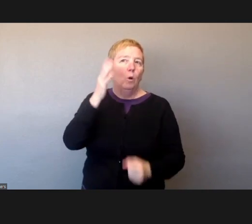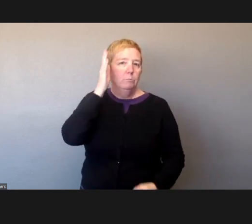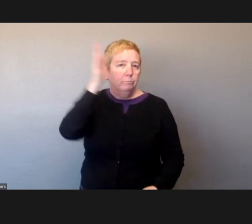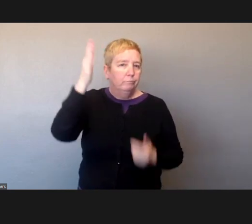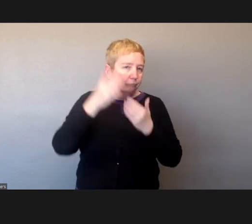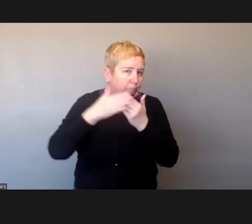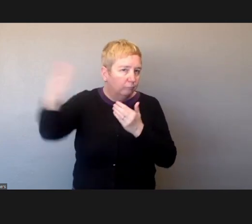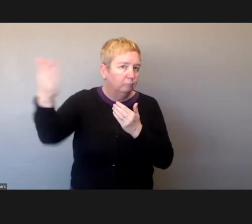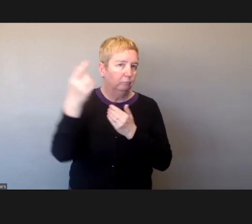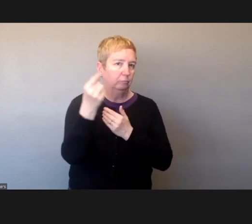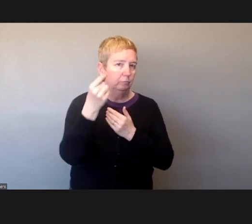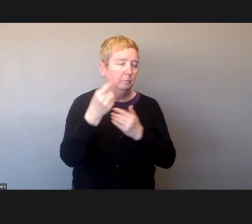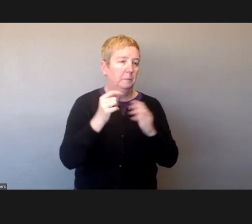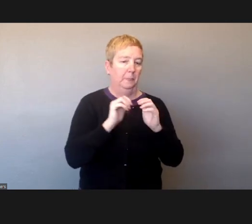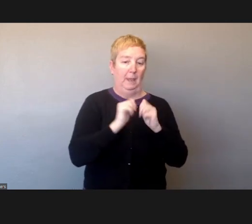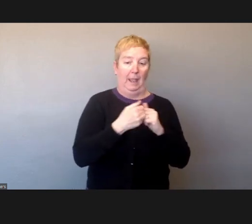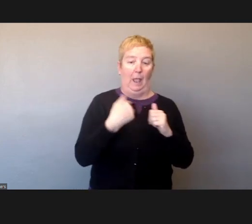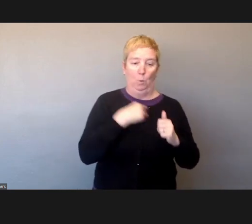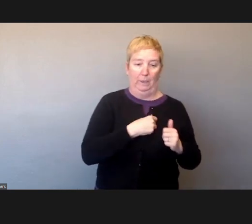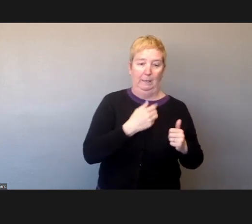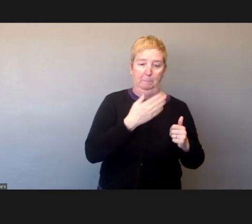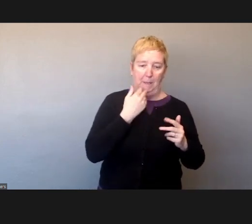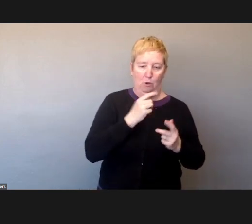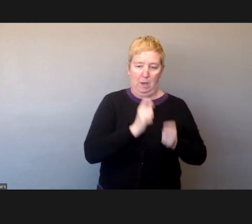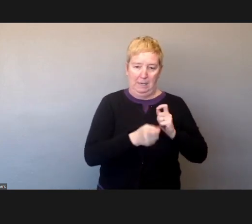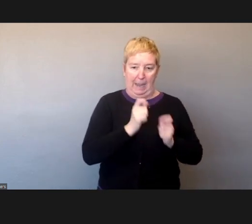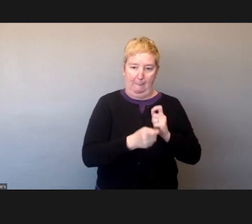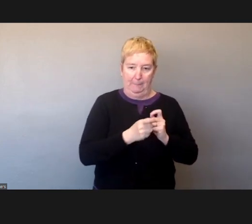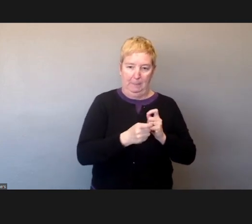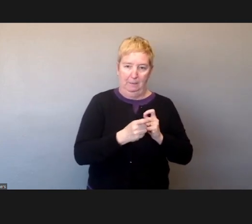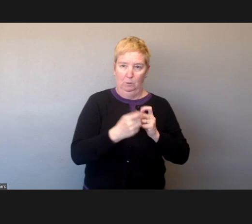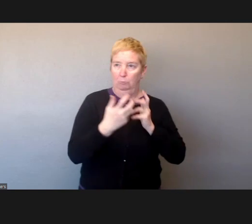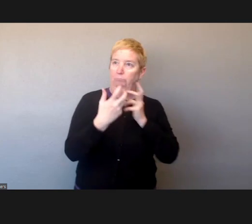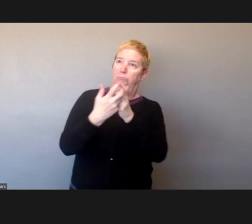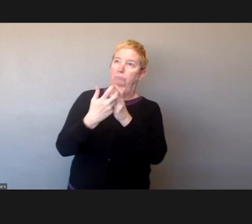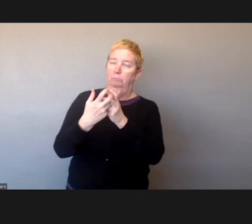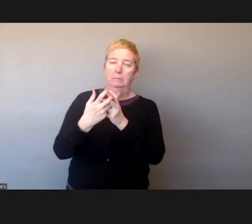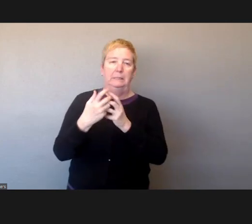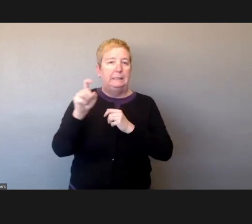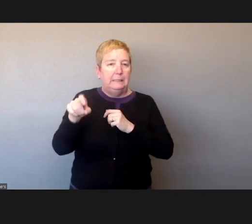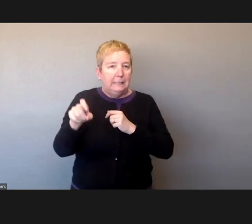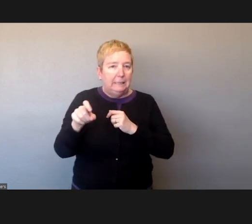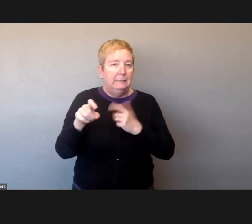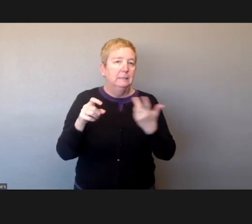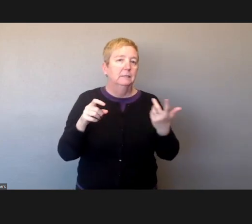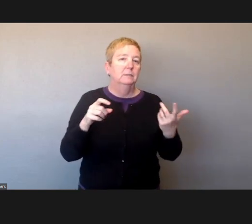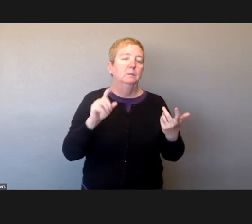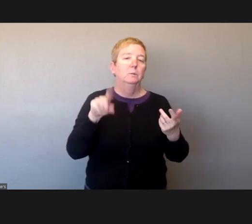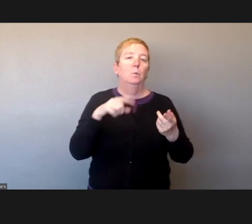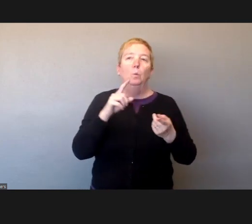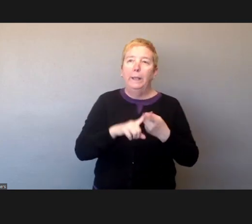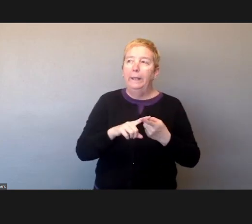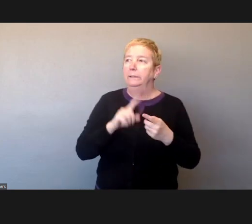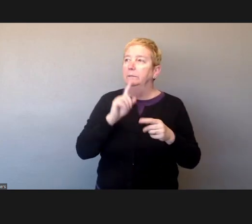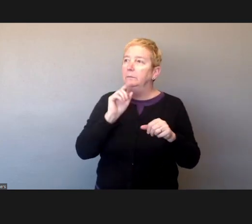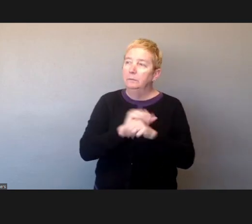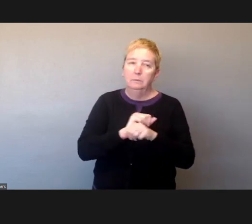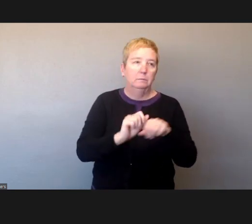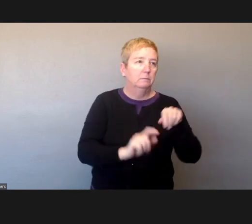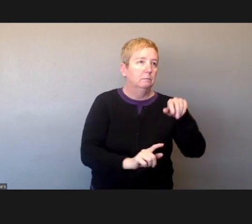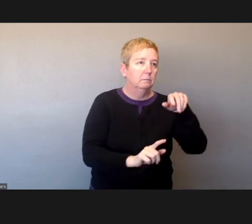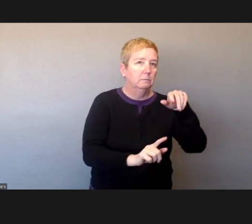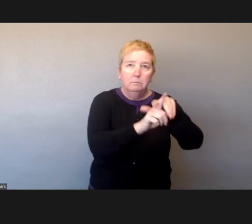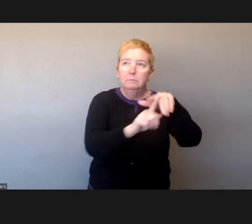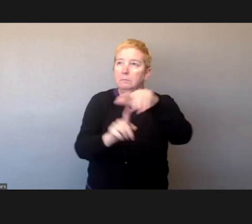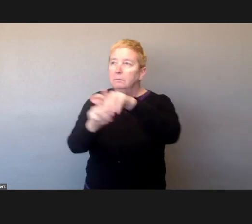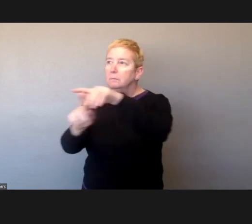do we better adapt and redeploy our resources in the Department of Health to really not just